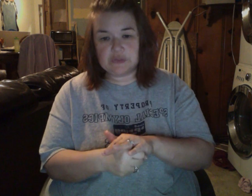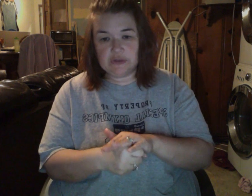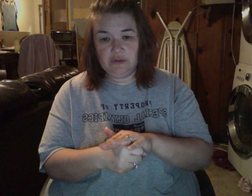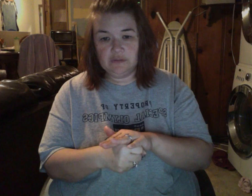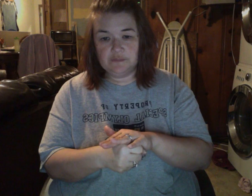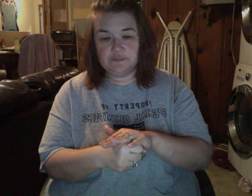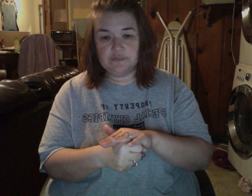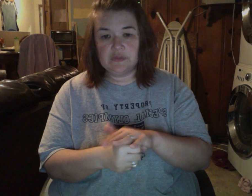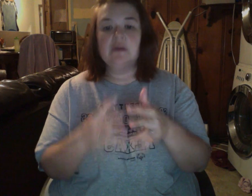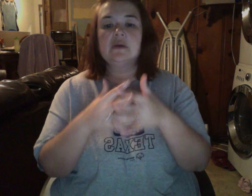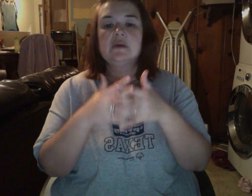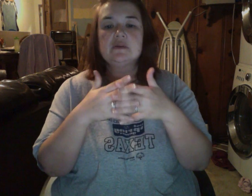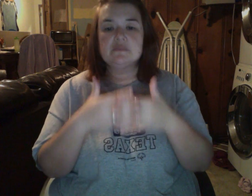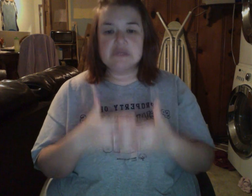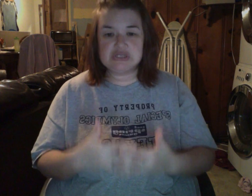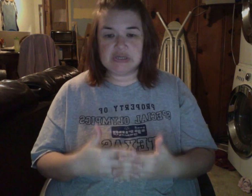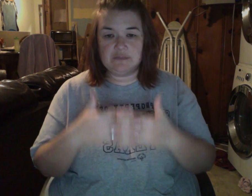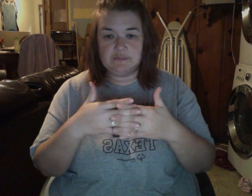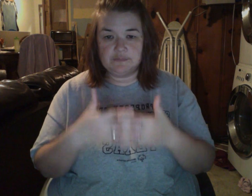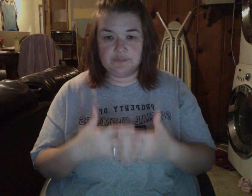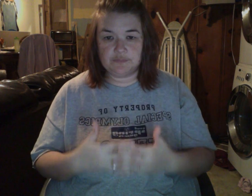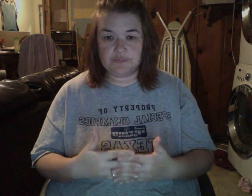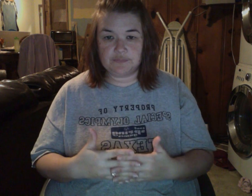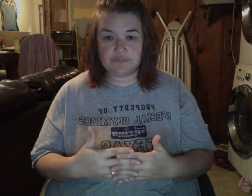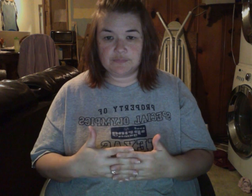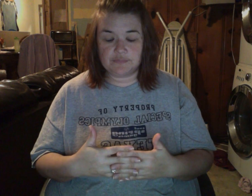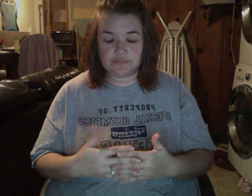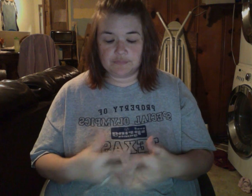Soda machine.